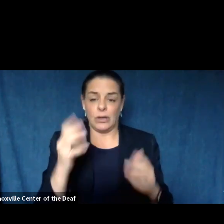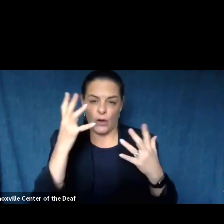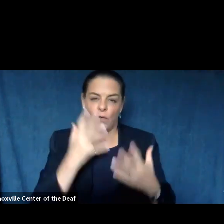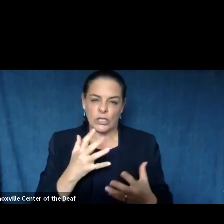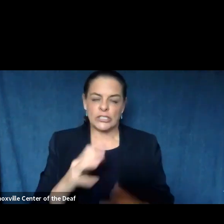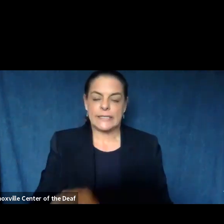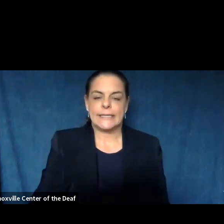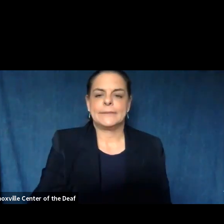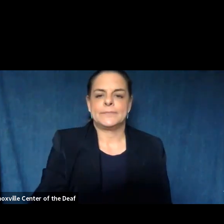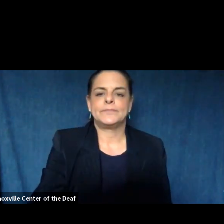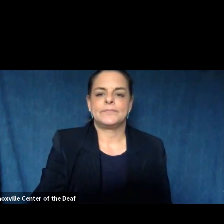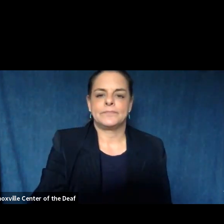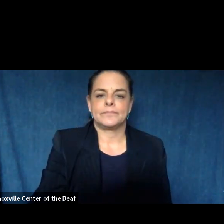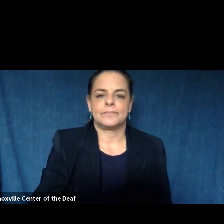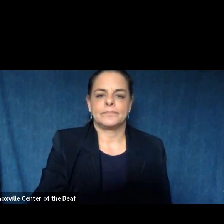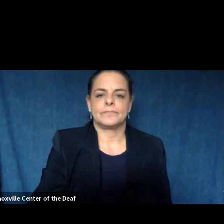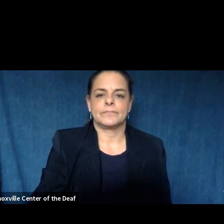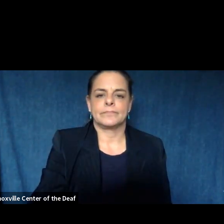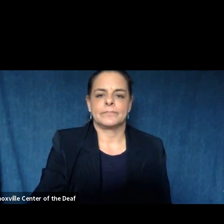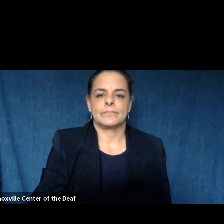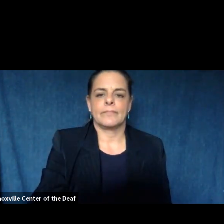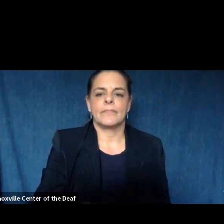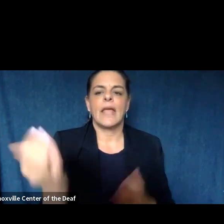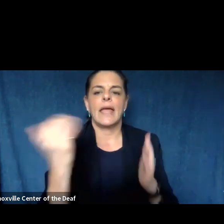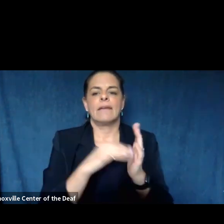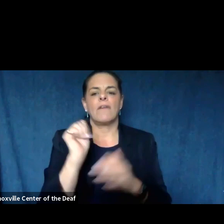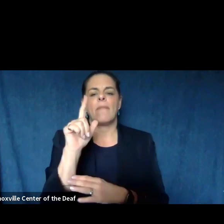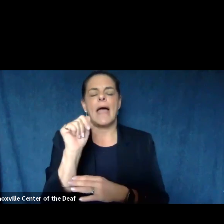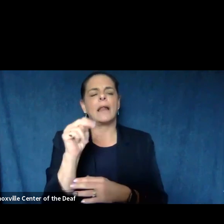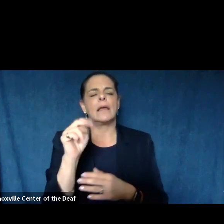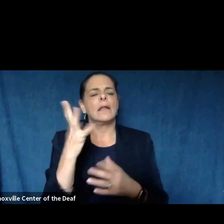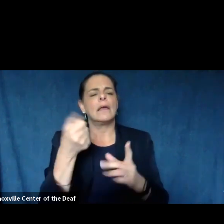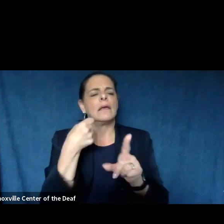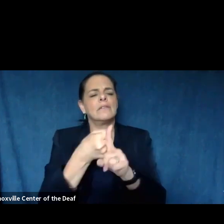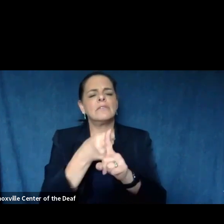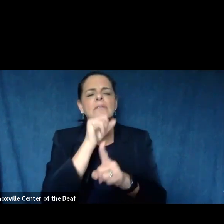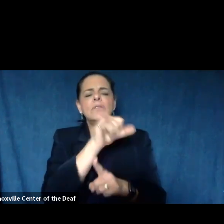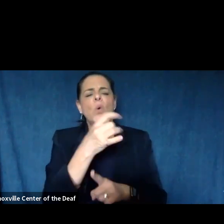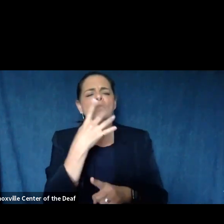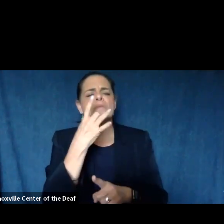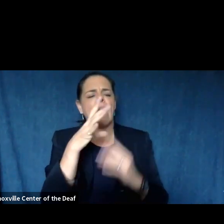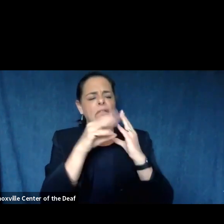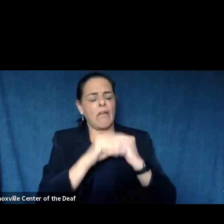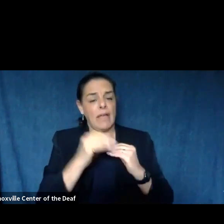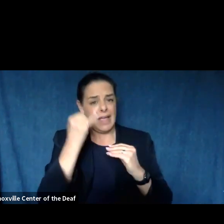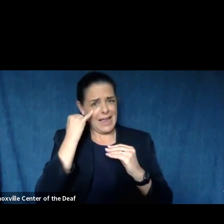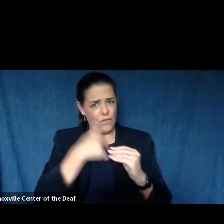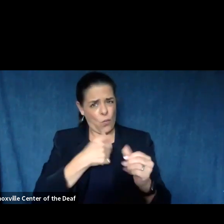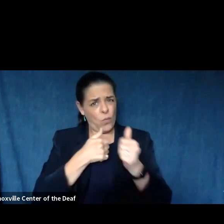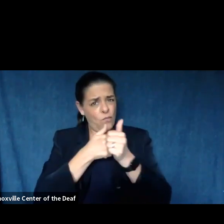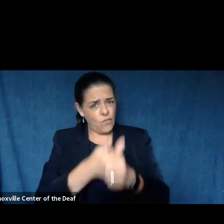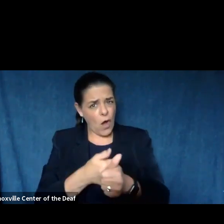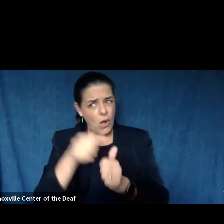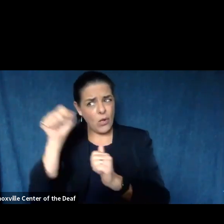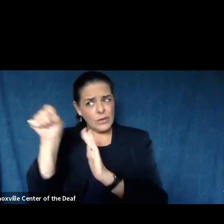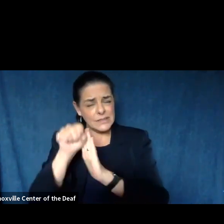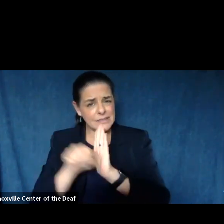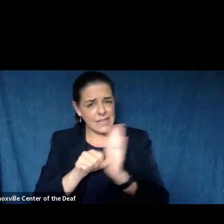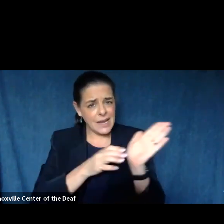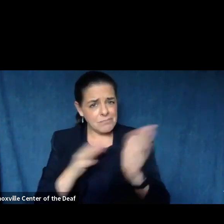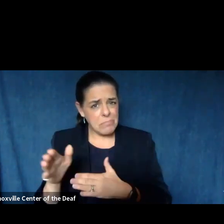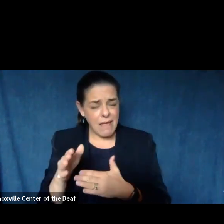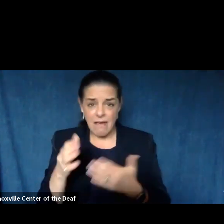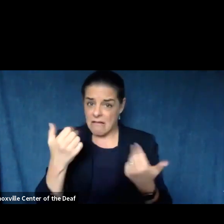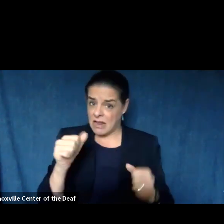unfortunately. And again from Alan, what impact do the traffic lights have if we are following the state plan? Has anyone